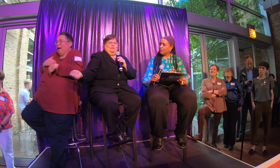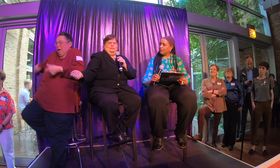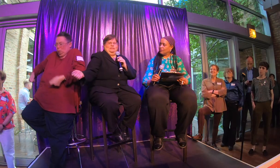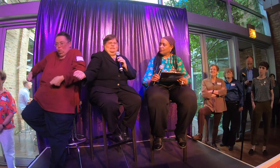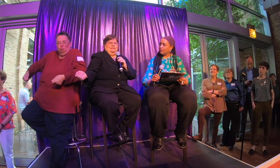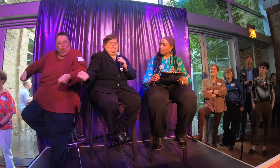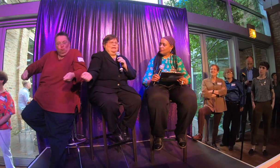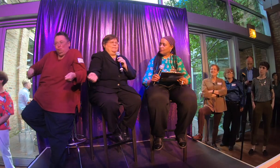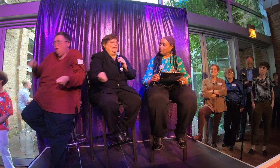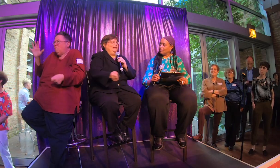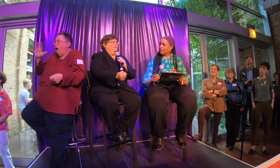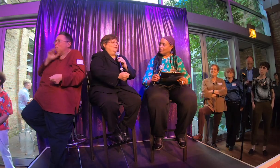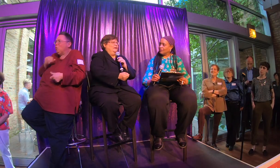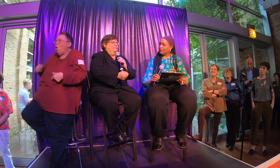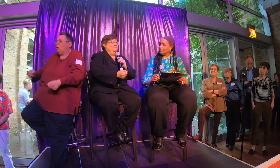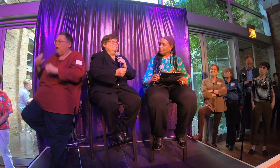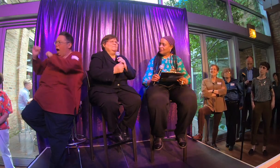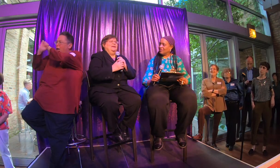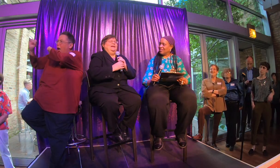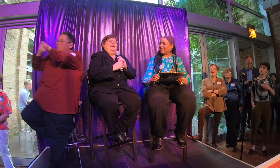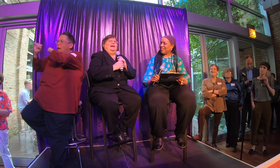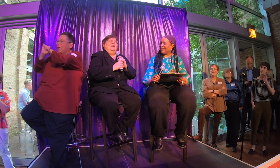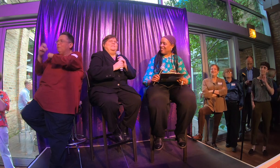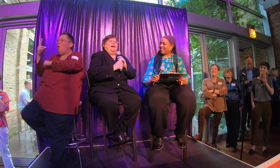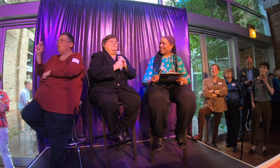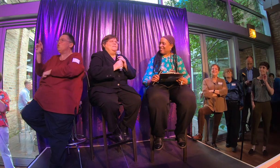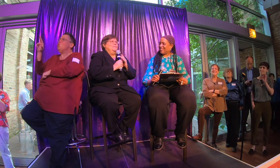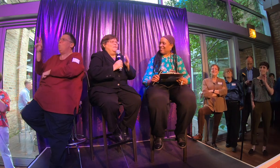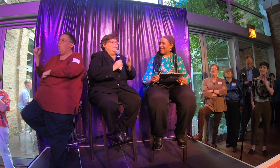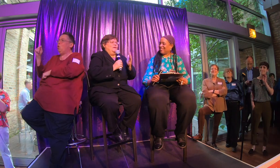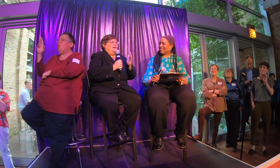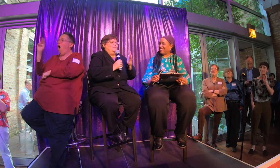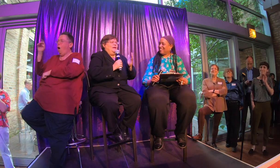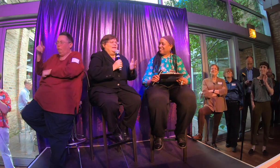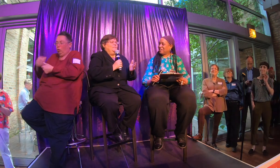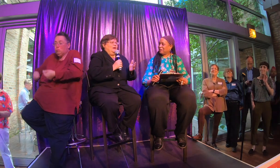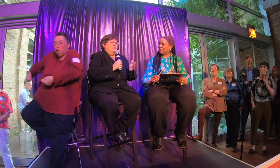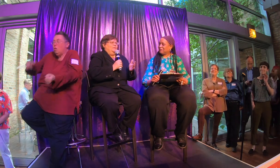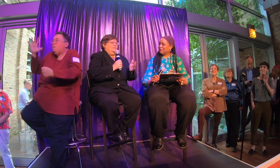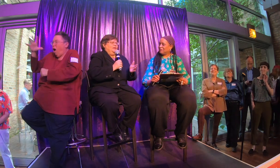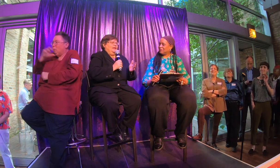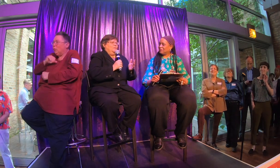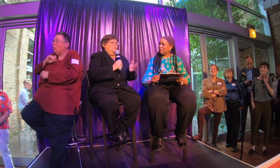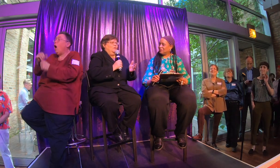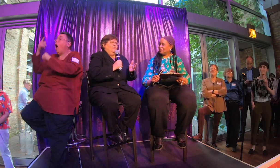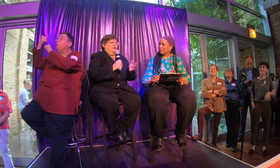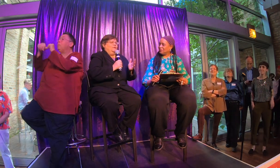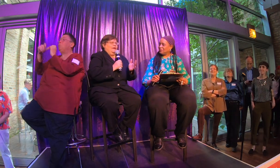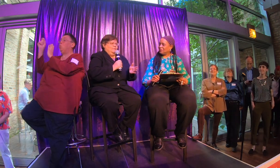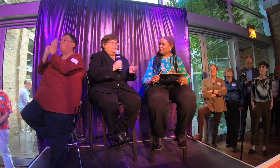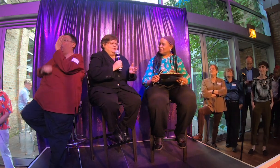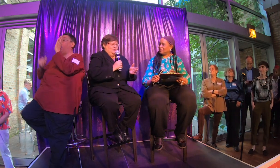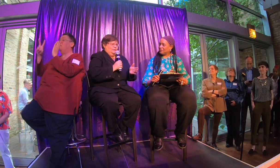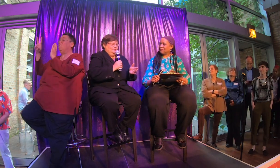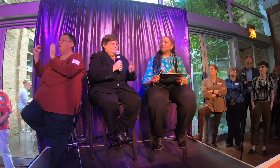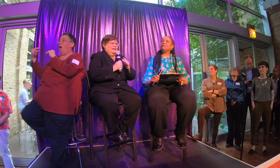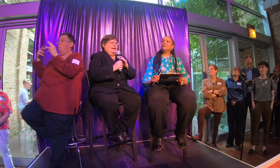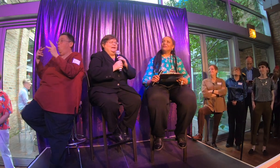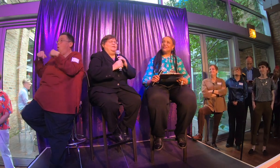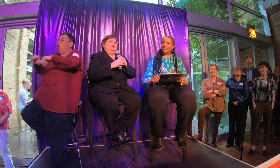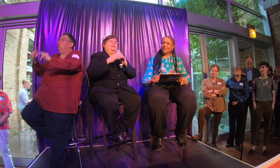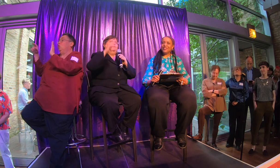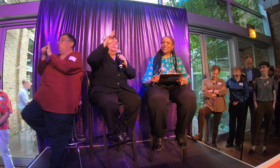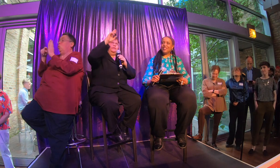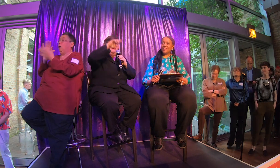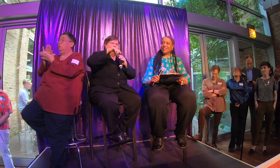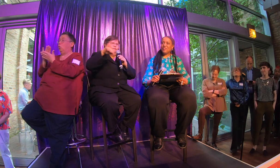wheelbarrow around campaigning for him. I remember writing about the Vietnam War in grammar school.